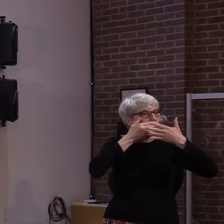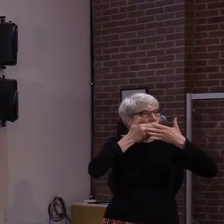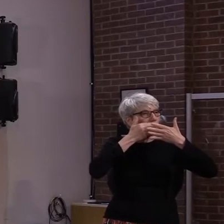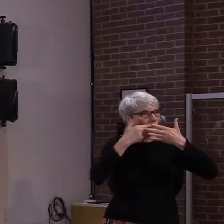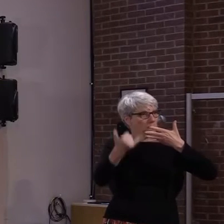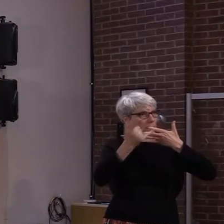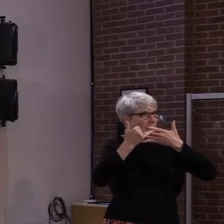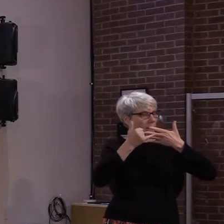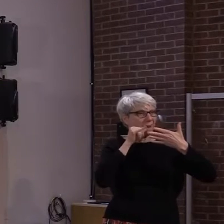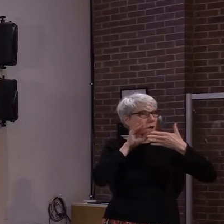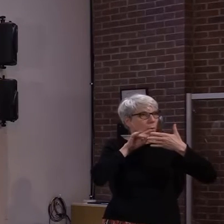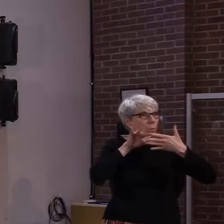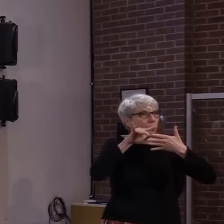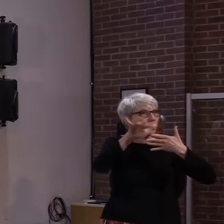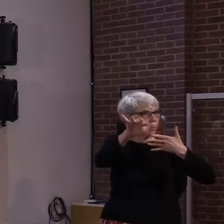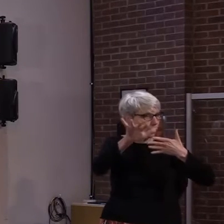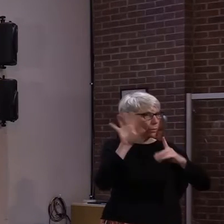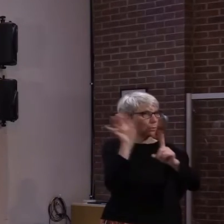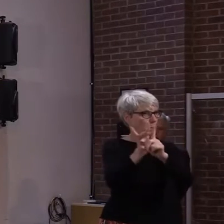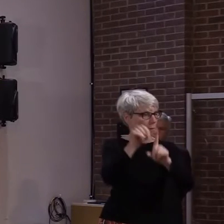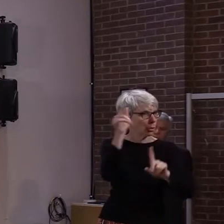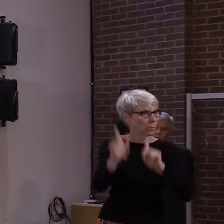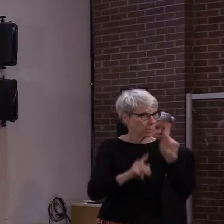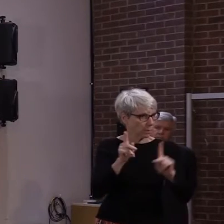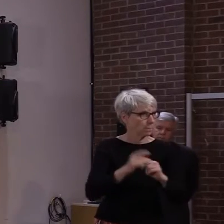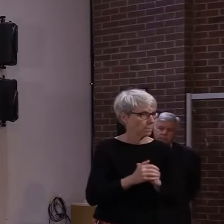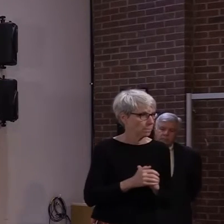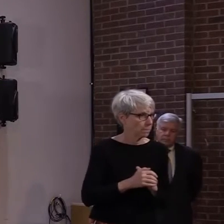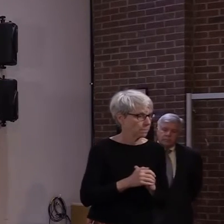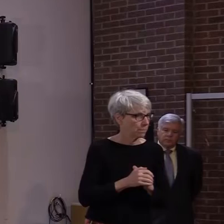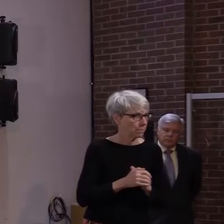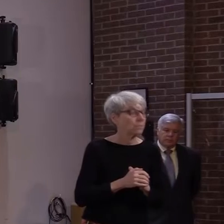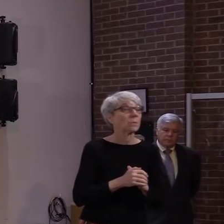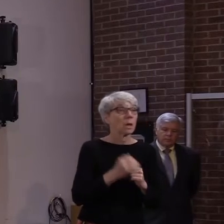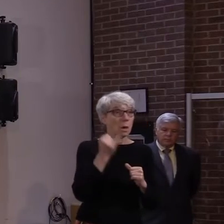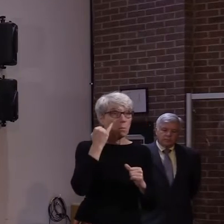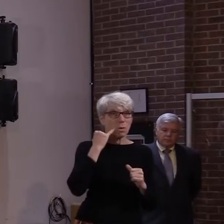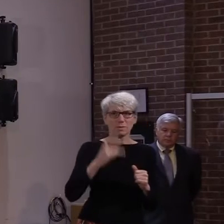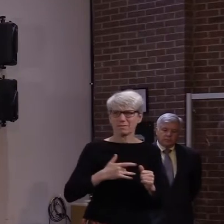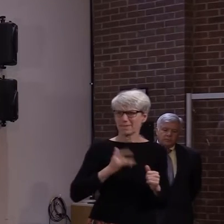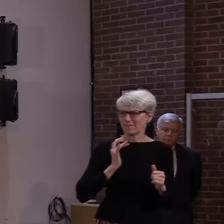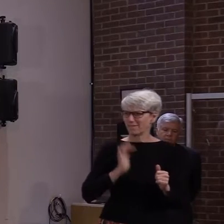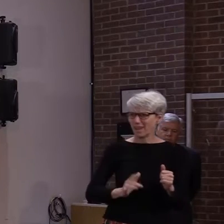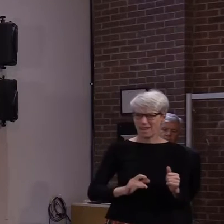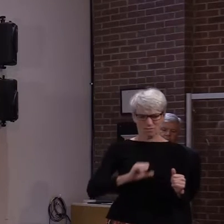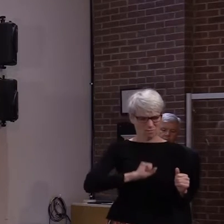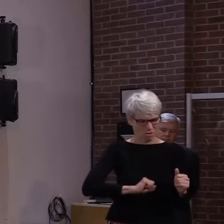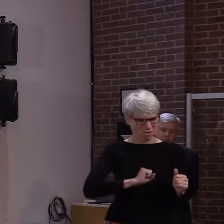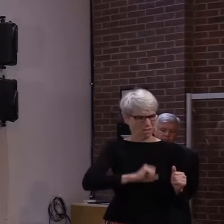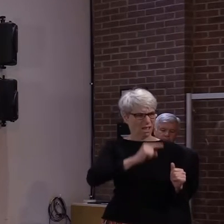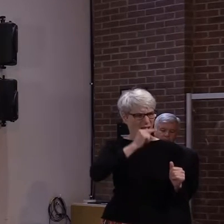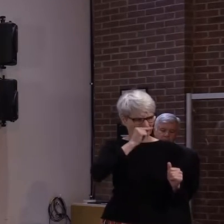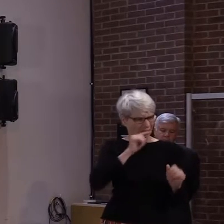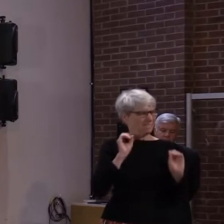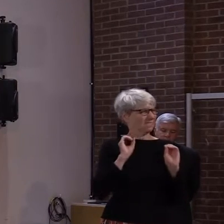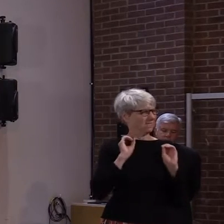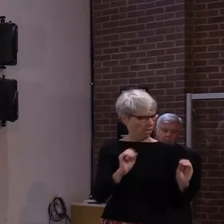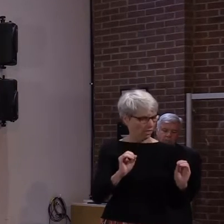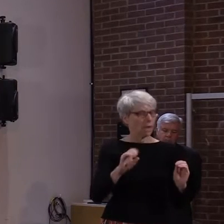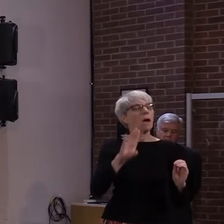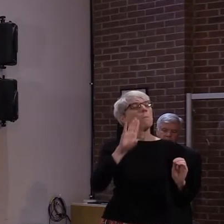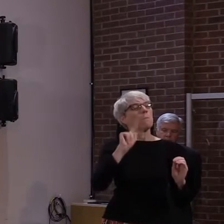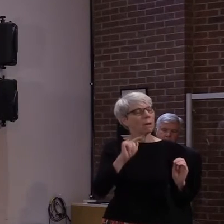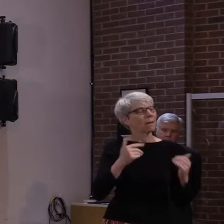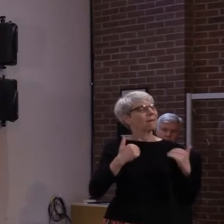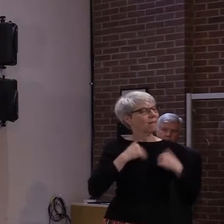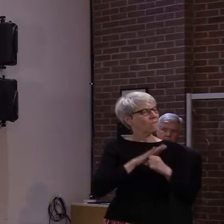others. COVID can spread even if a person does not have any symptoms. Now, if you are